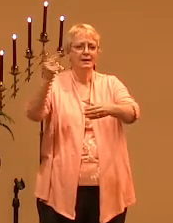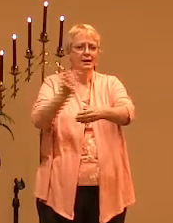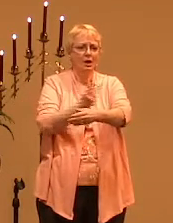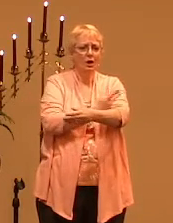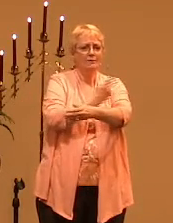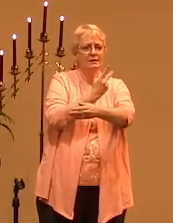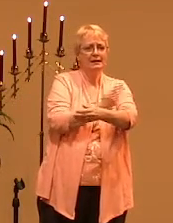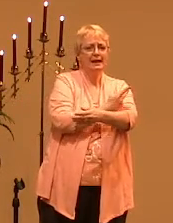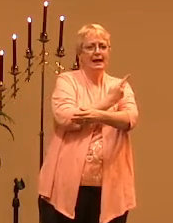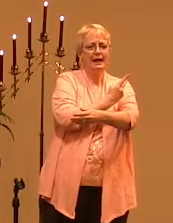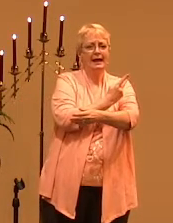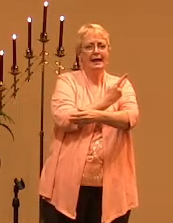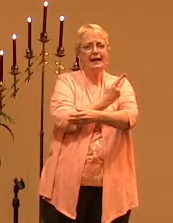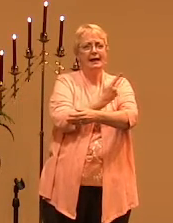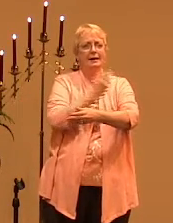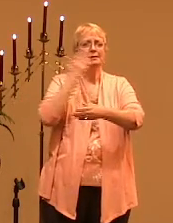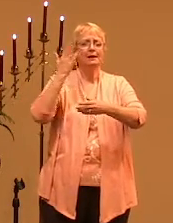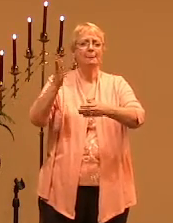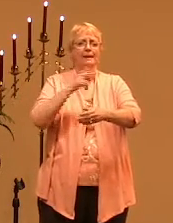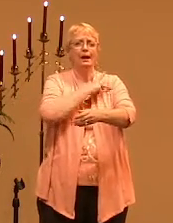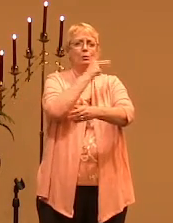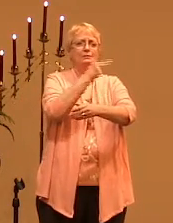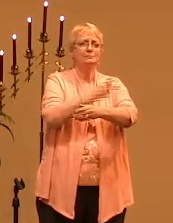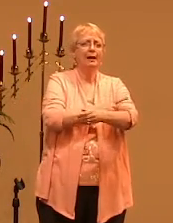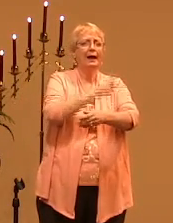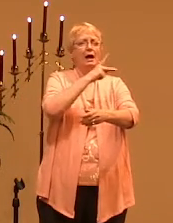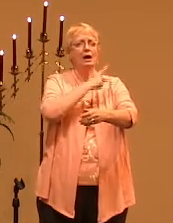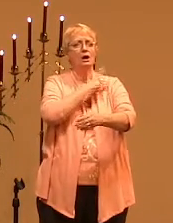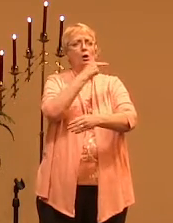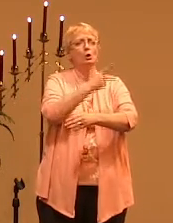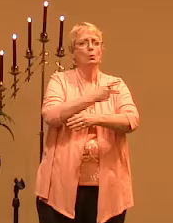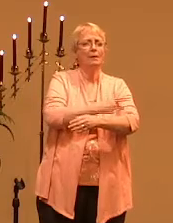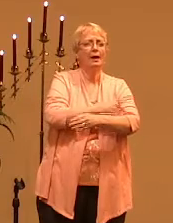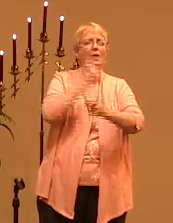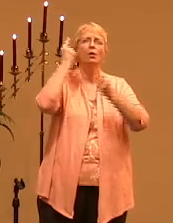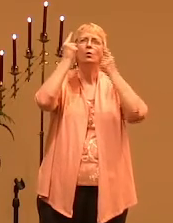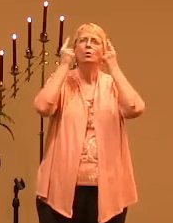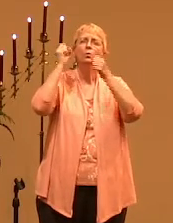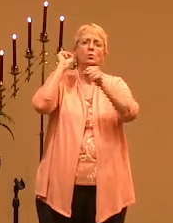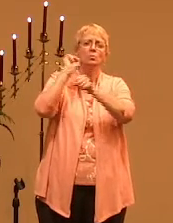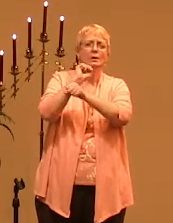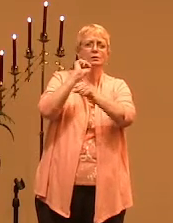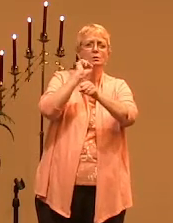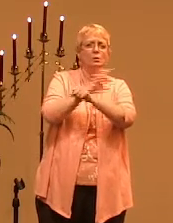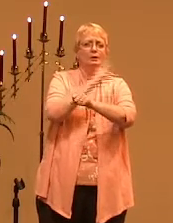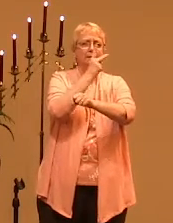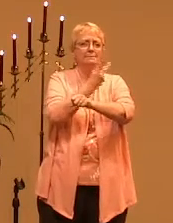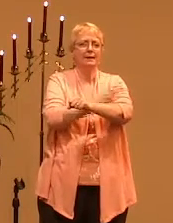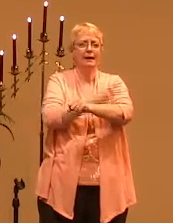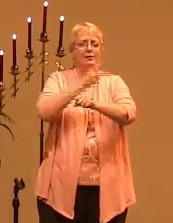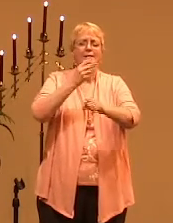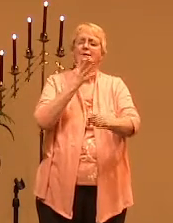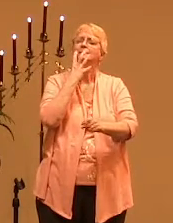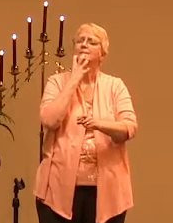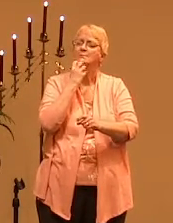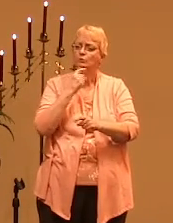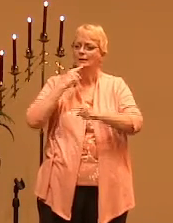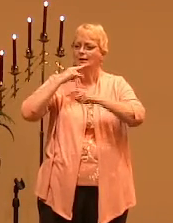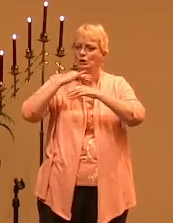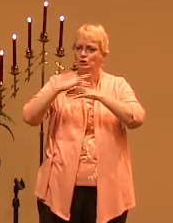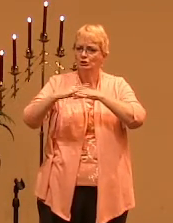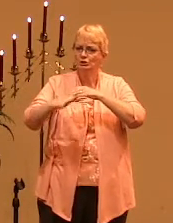blood of the Lamb. There is power, power, wonder-working power in